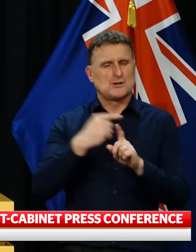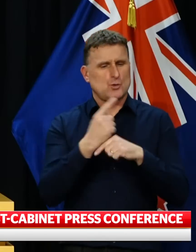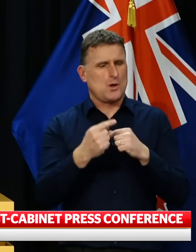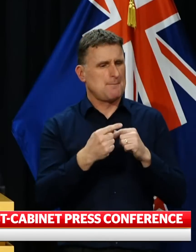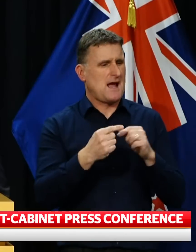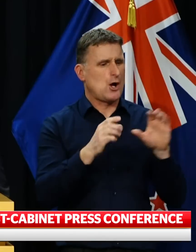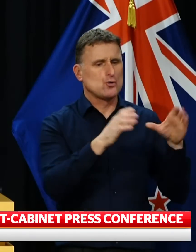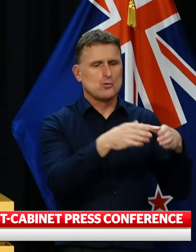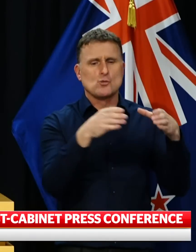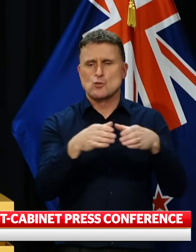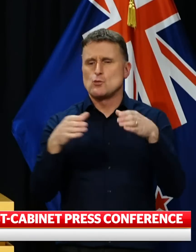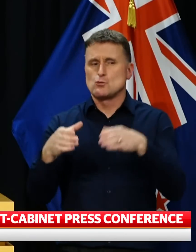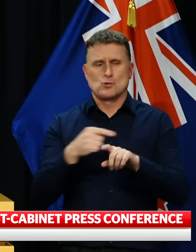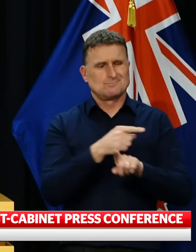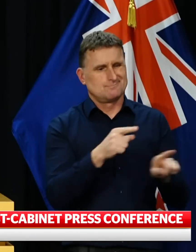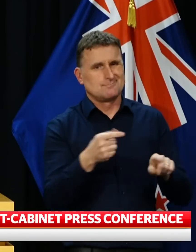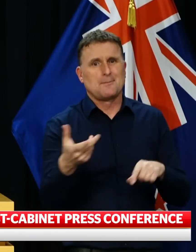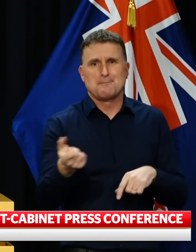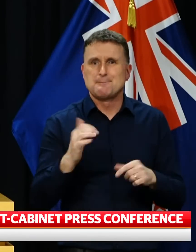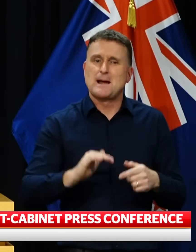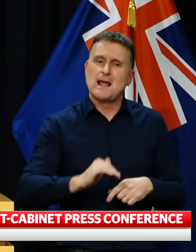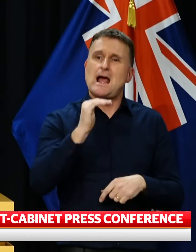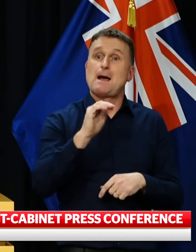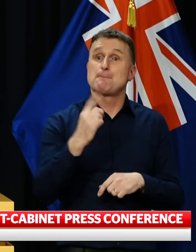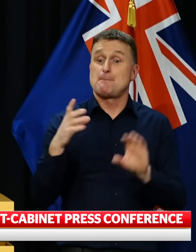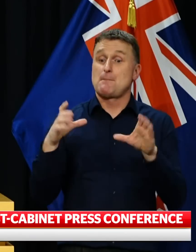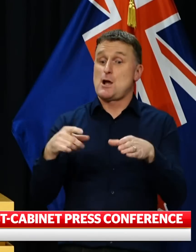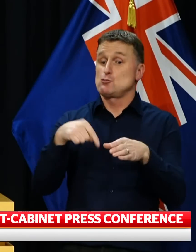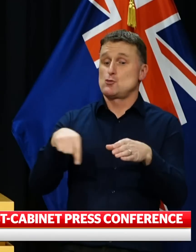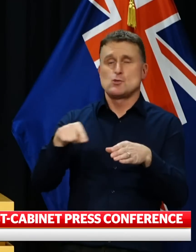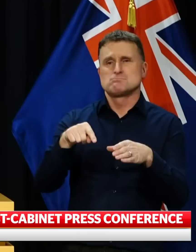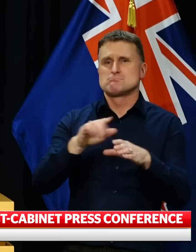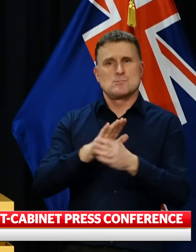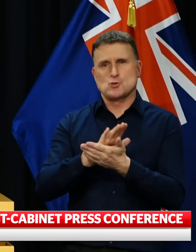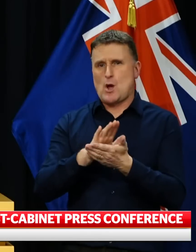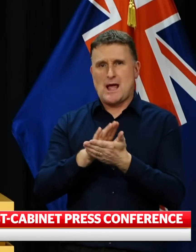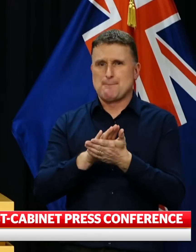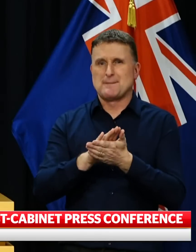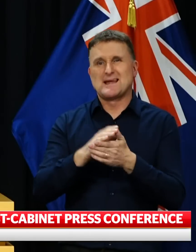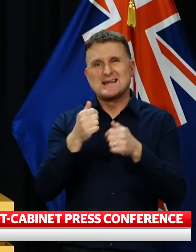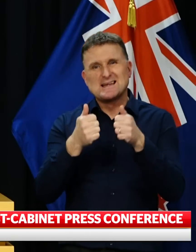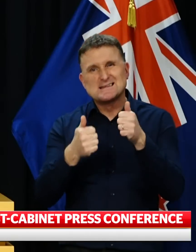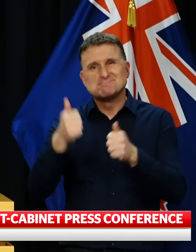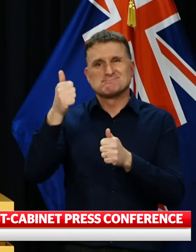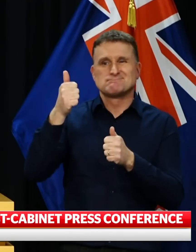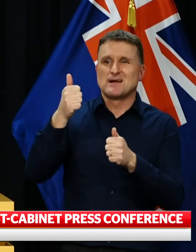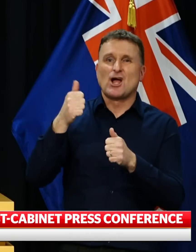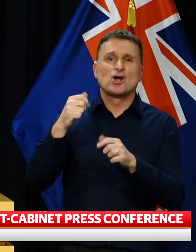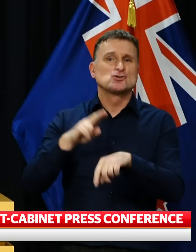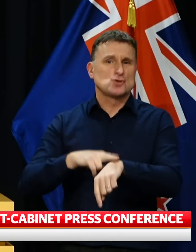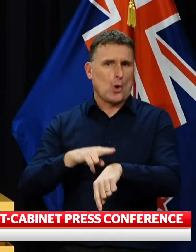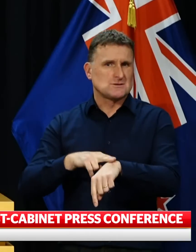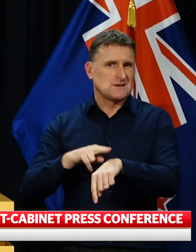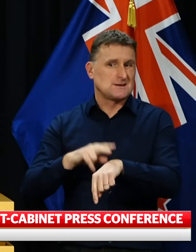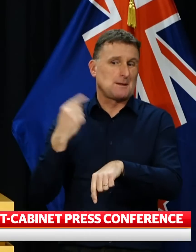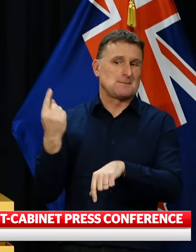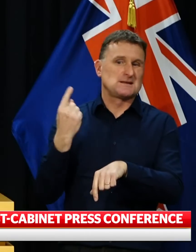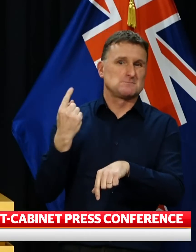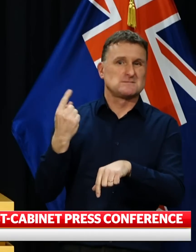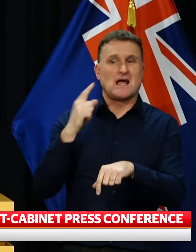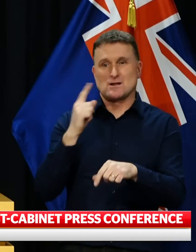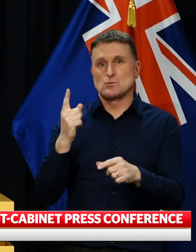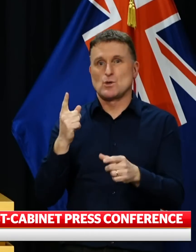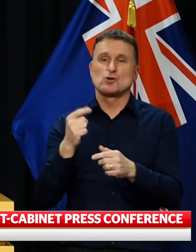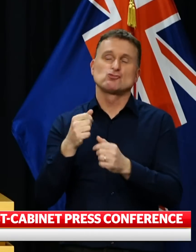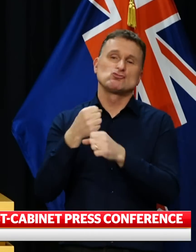happy about where they're at are the senior doctors who voted to go on strike today, hopefully during an election campaign. What